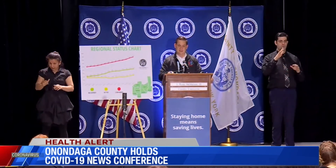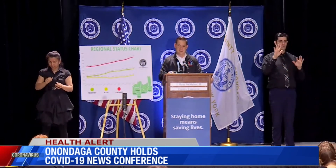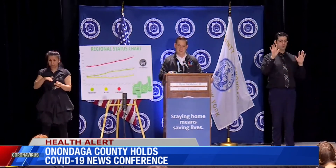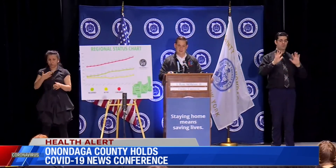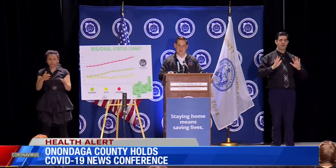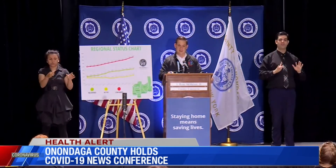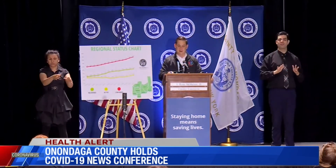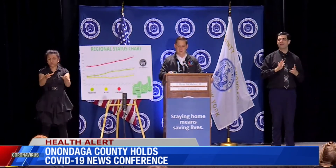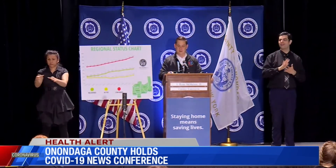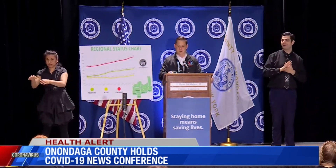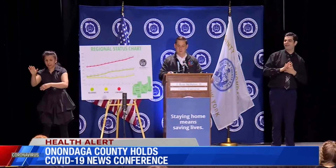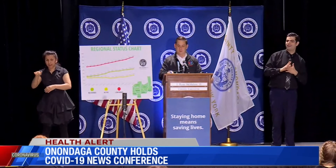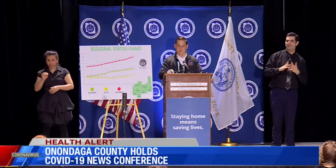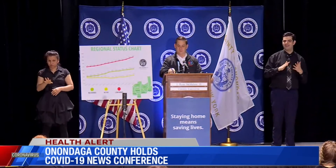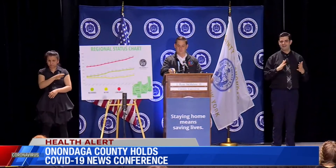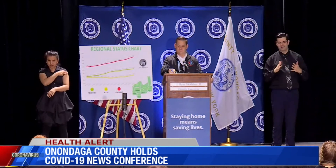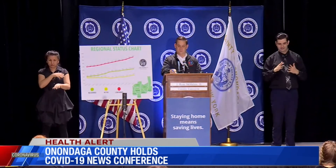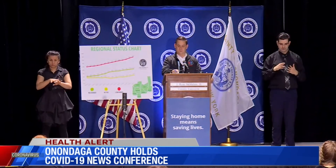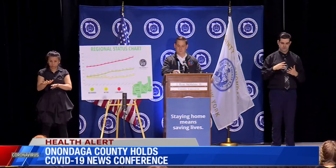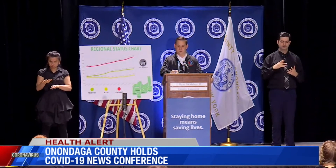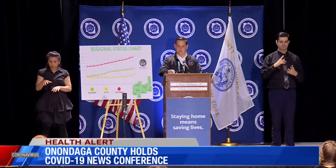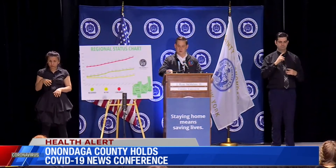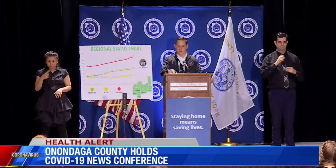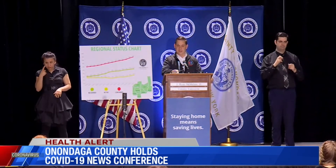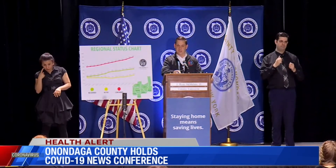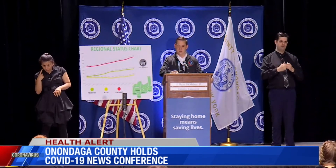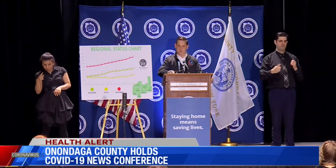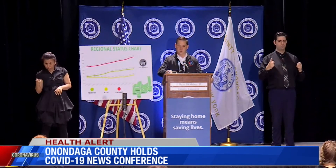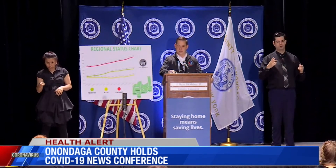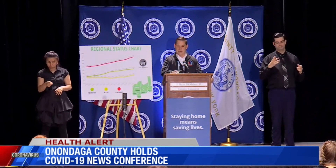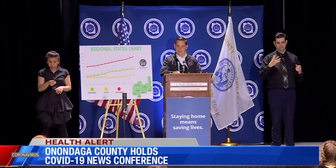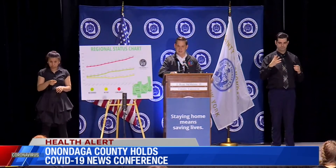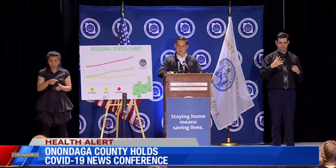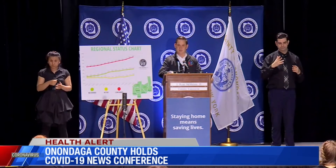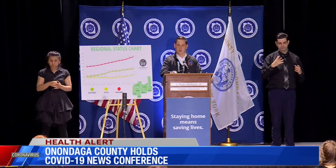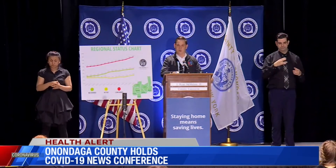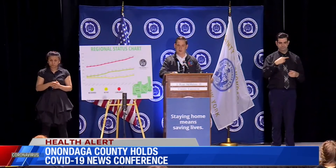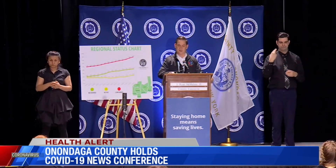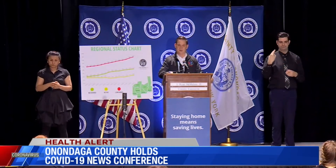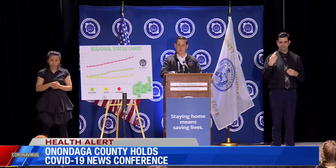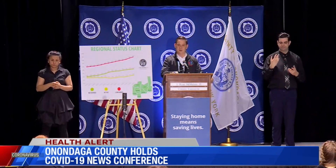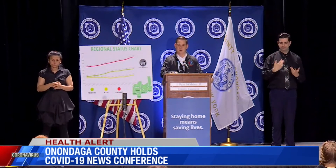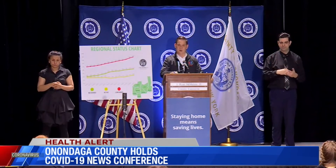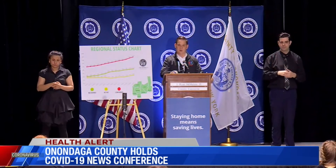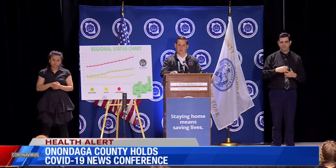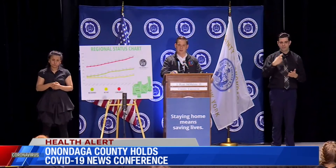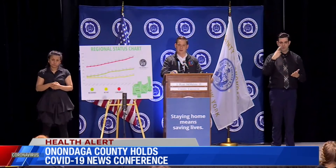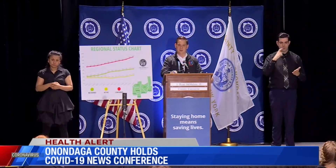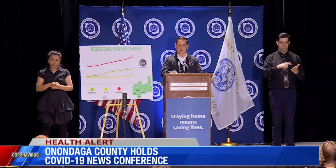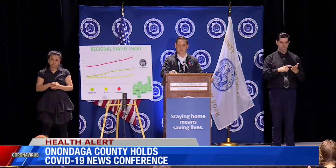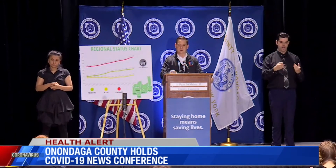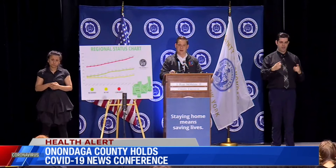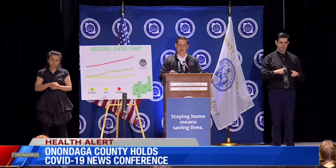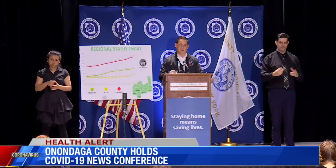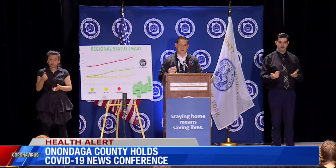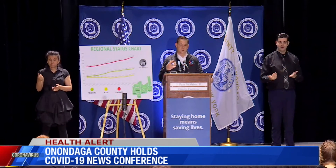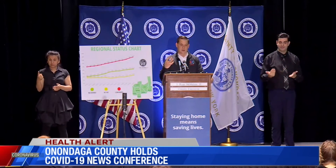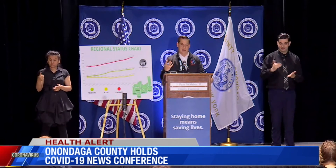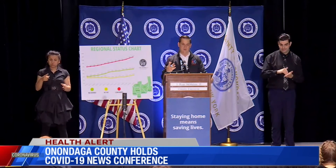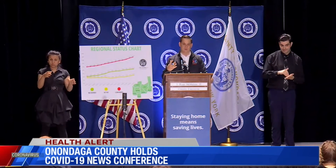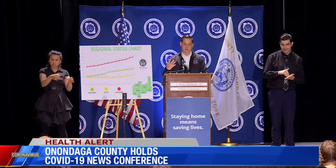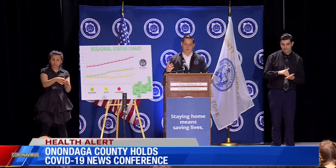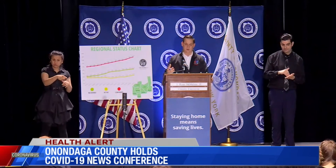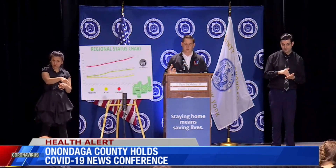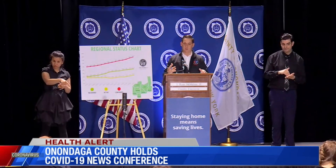see another type of affiliation between cases that percolates related to something that